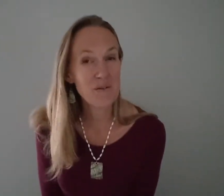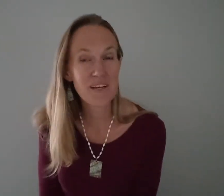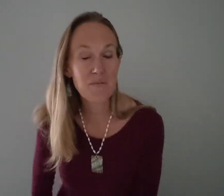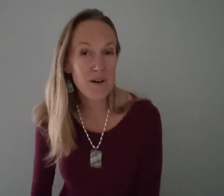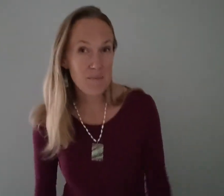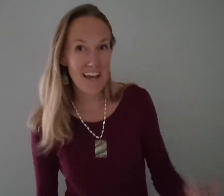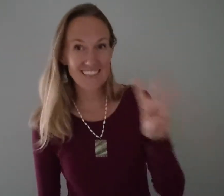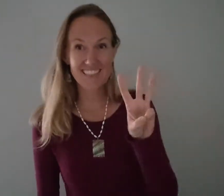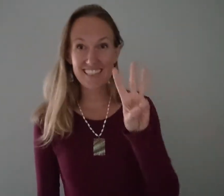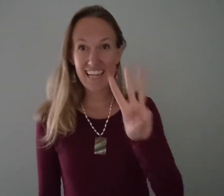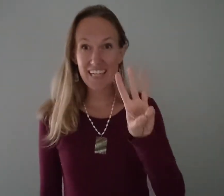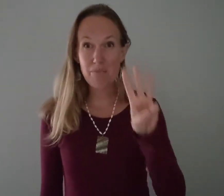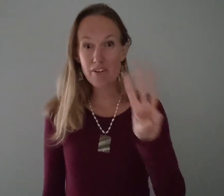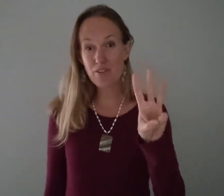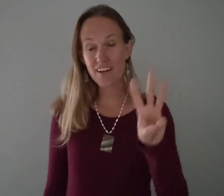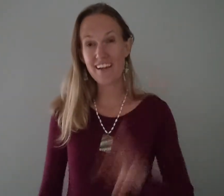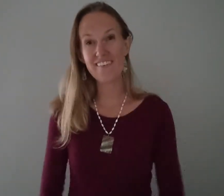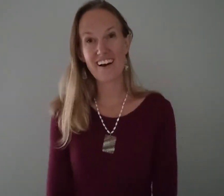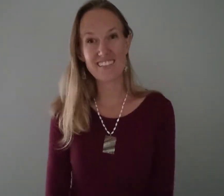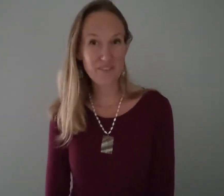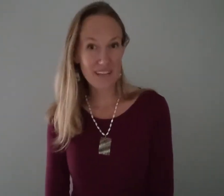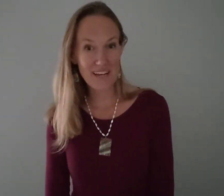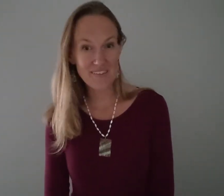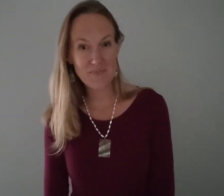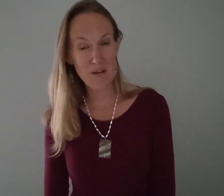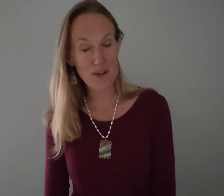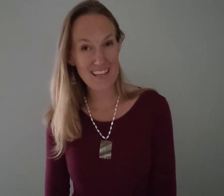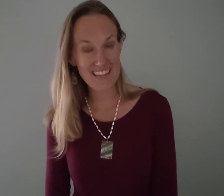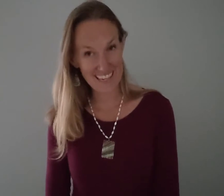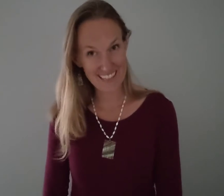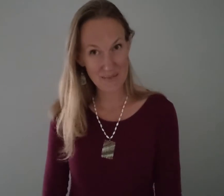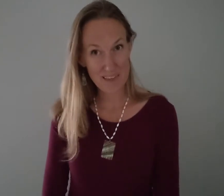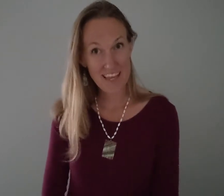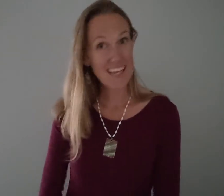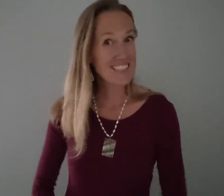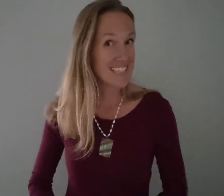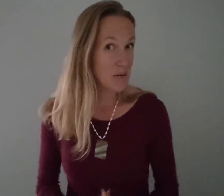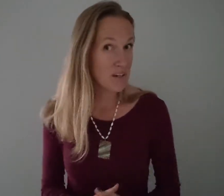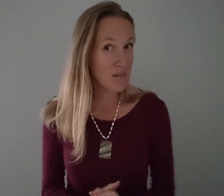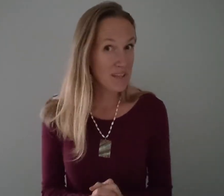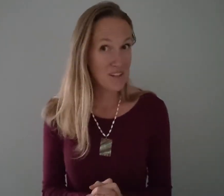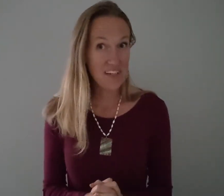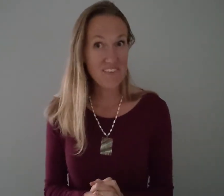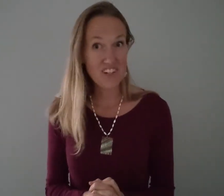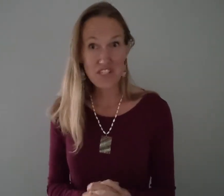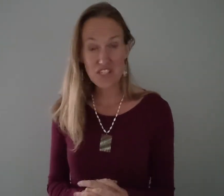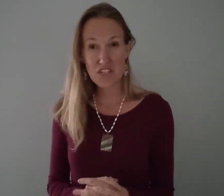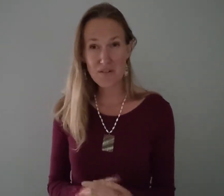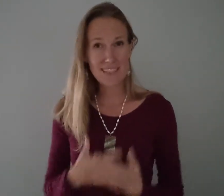everyone, and welcome back to day number 3 of God So Loved by We the Kingdom. Today we're going to be learning verse 2, at least